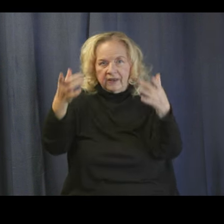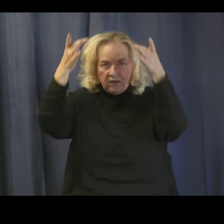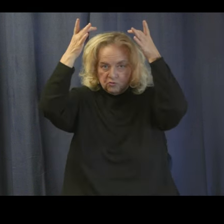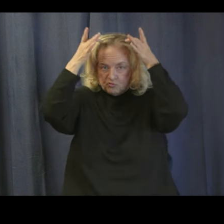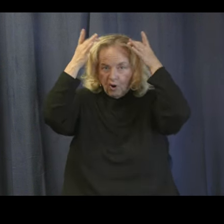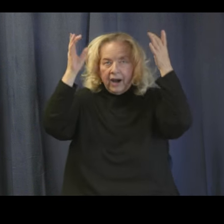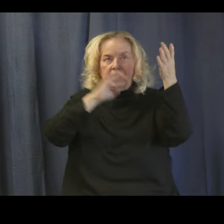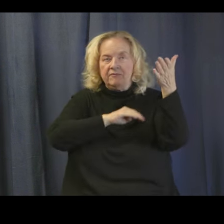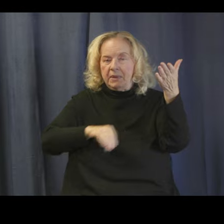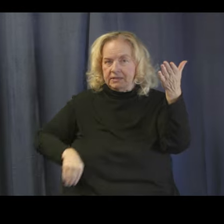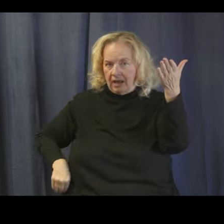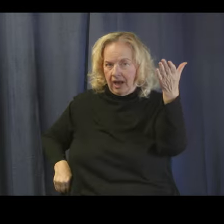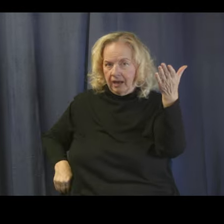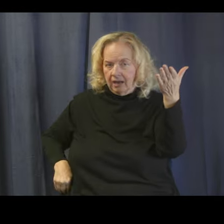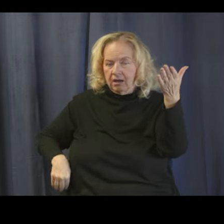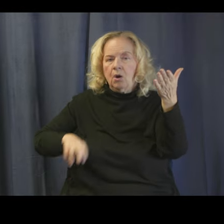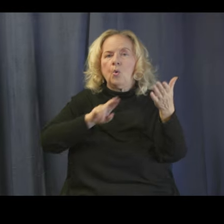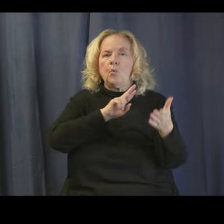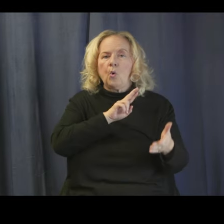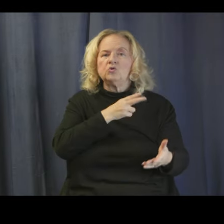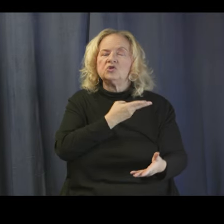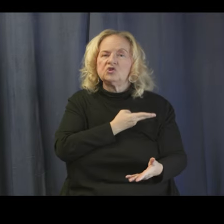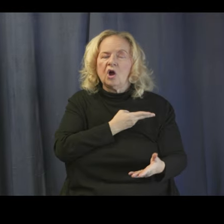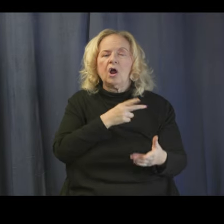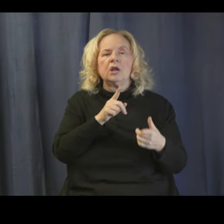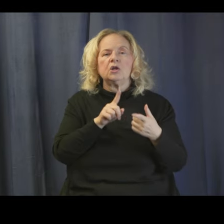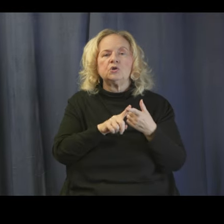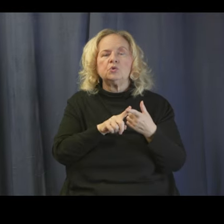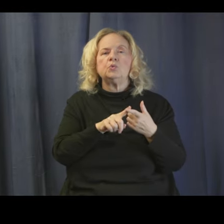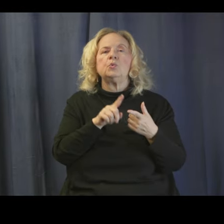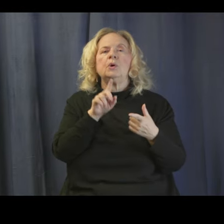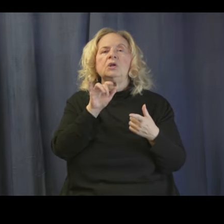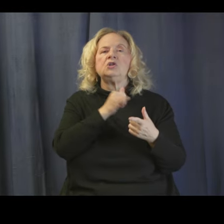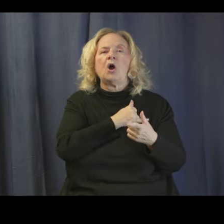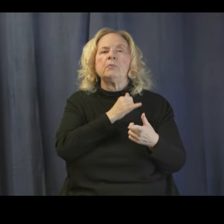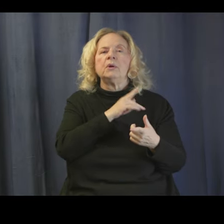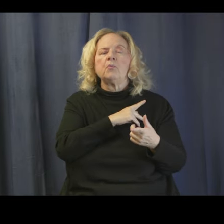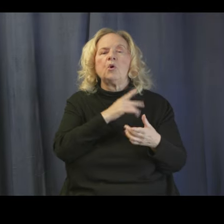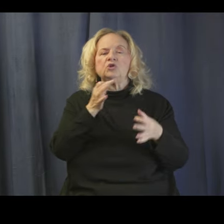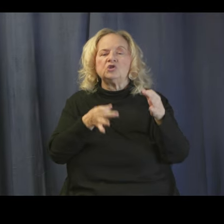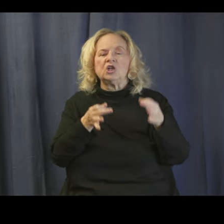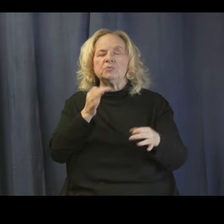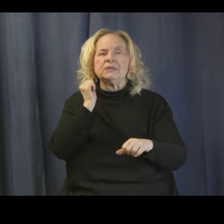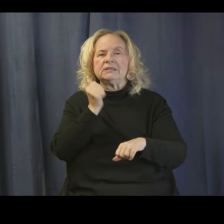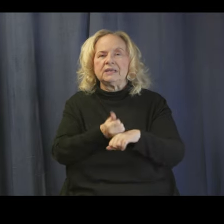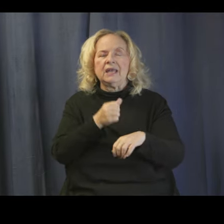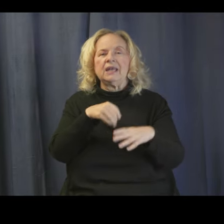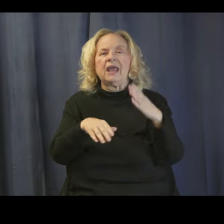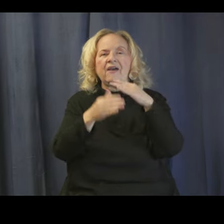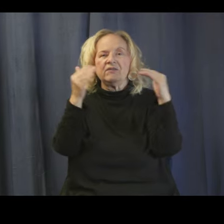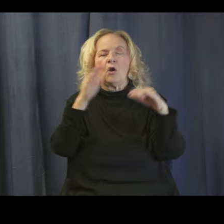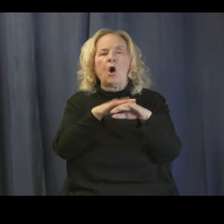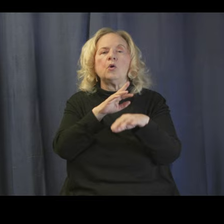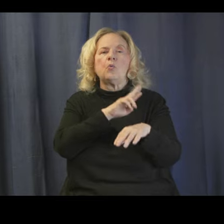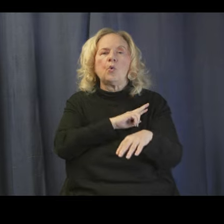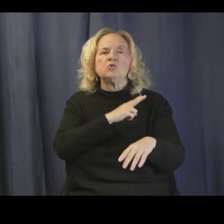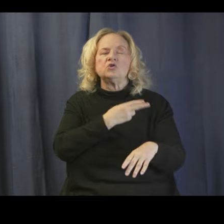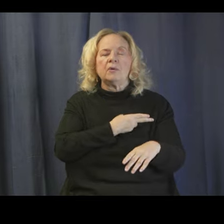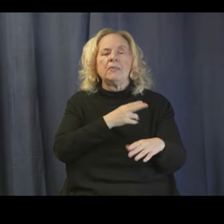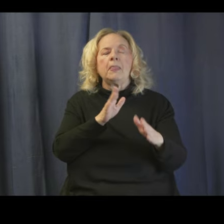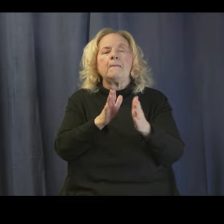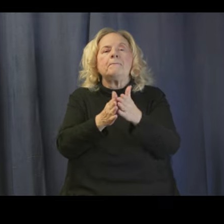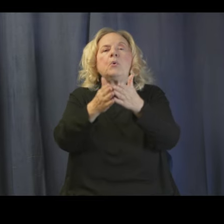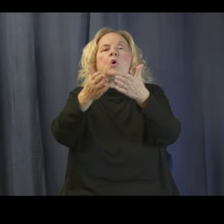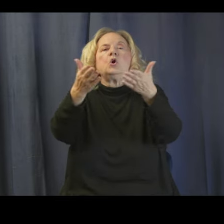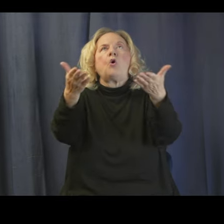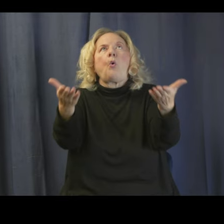not just the crowning of the Messiah. Rosh Hashanah to Yom Kippur, judgment is set in heaven, and on Rosh Hashanah,